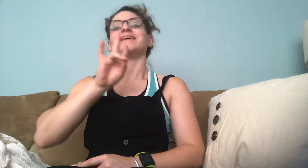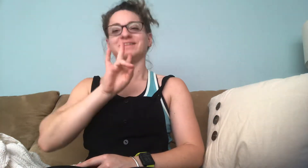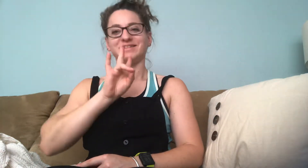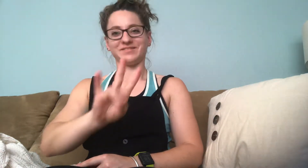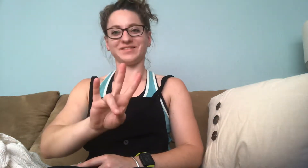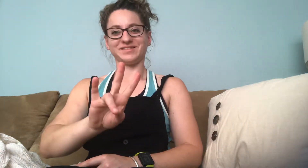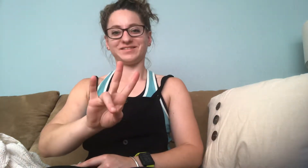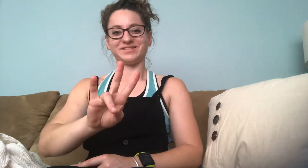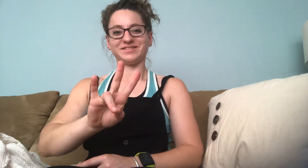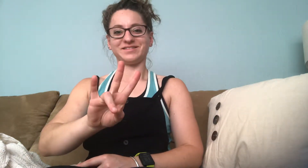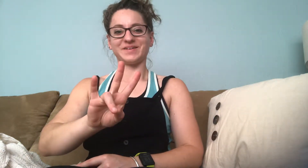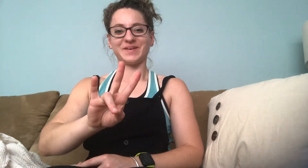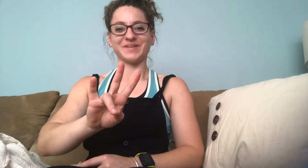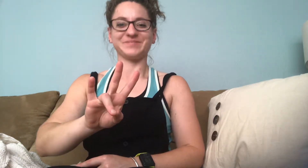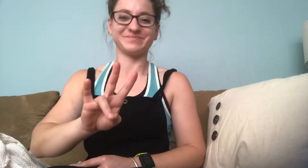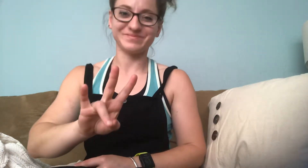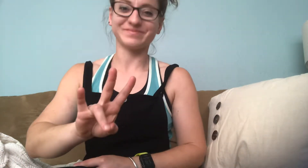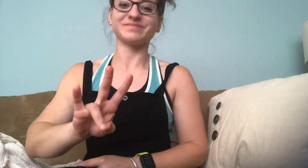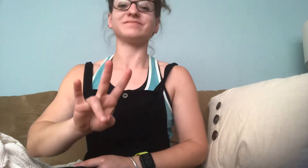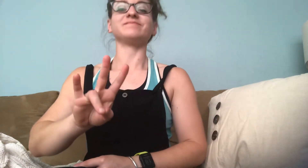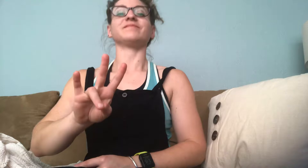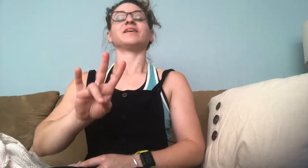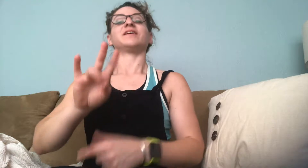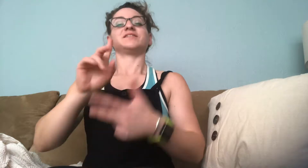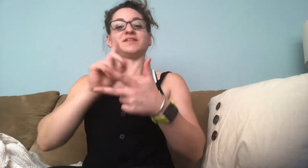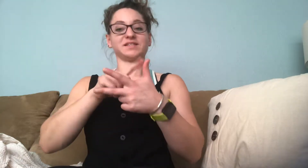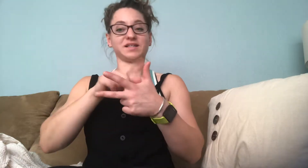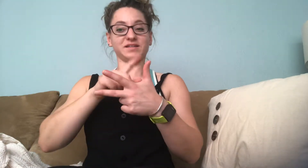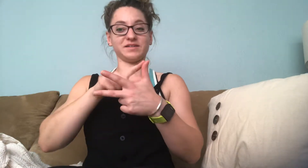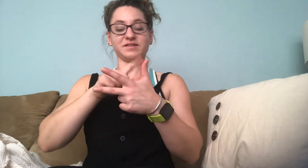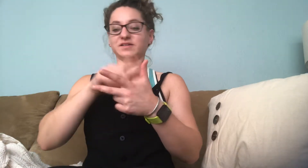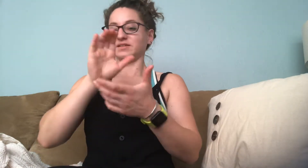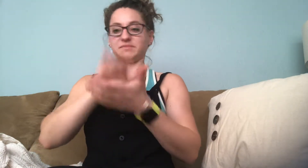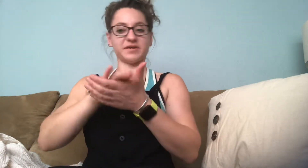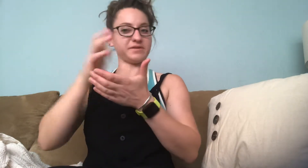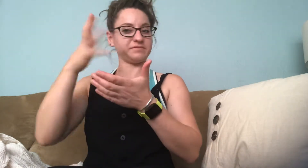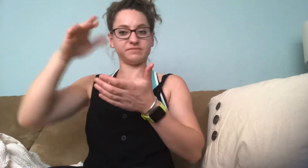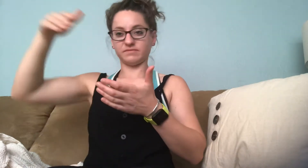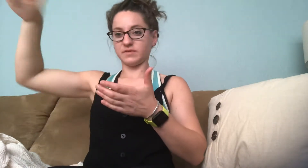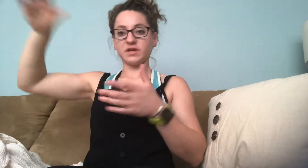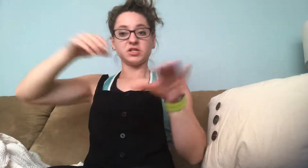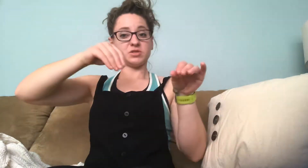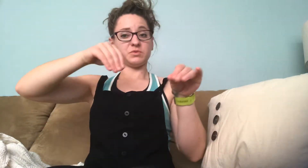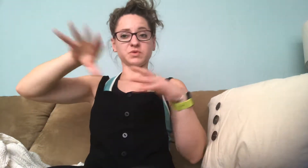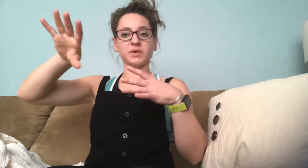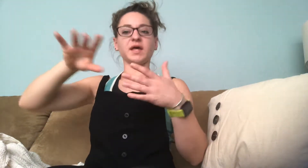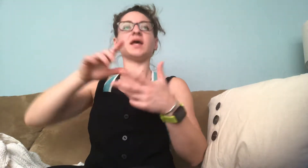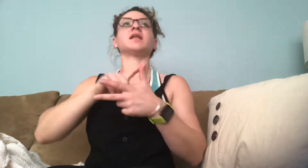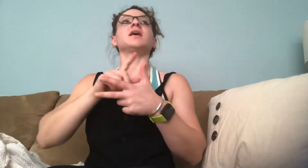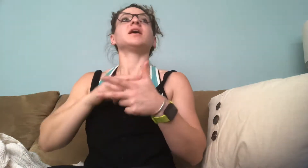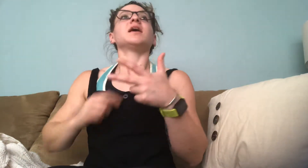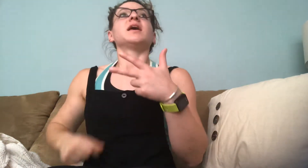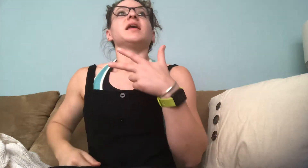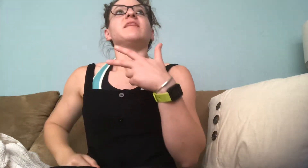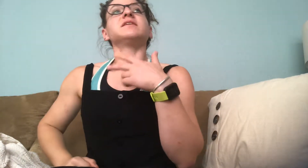he is 7. Okay. So that's Kendall. Married. She moves away. And